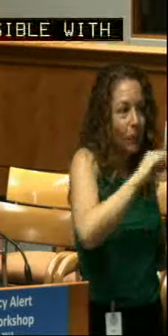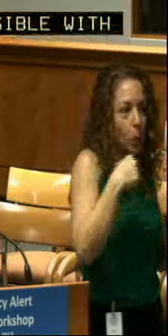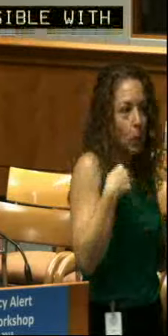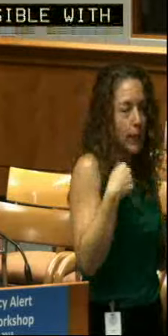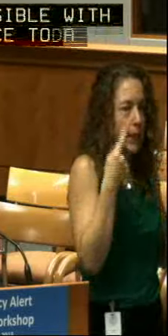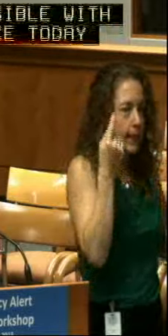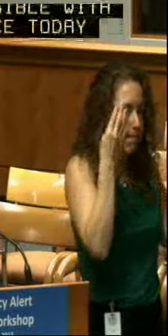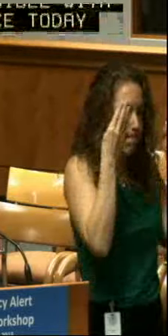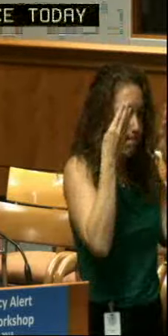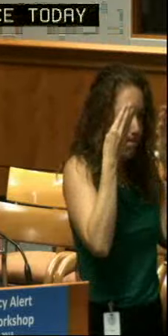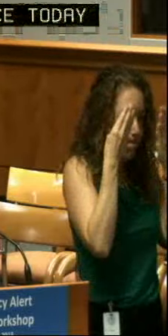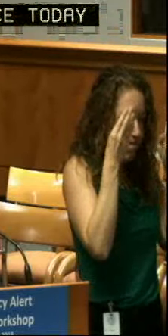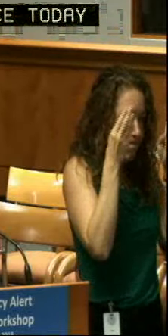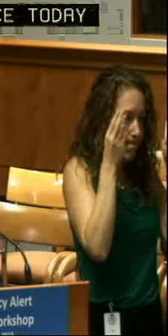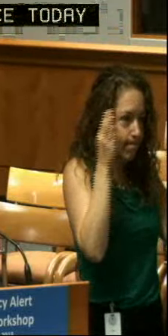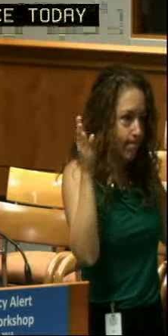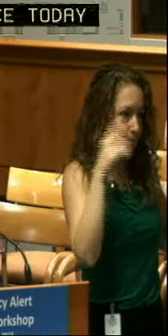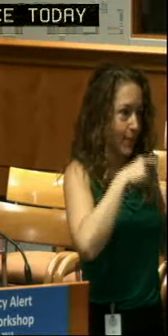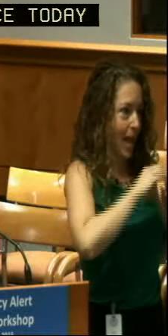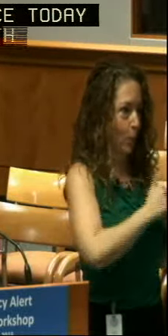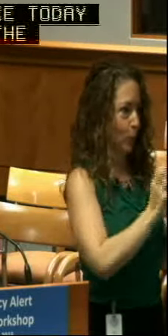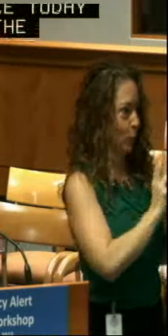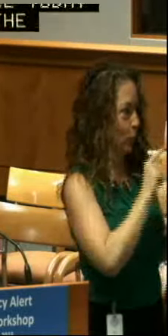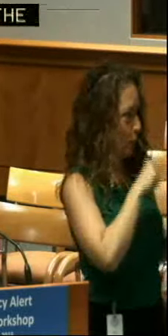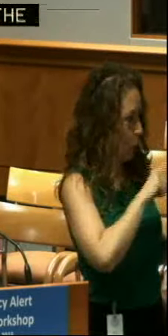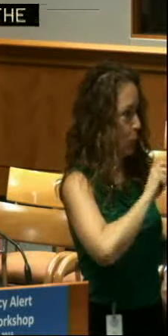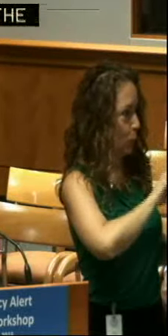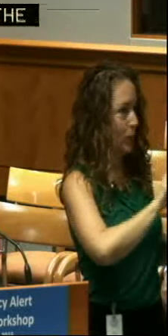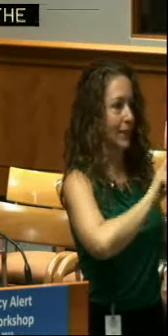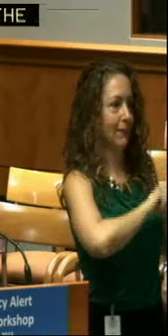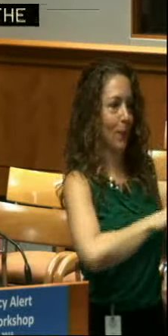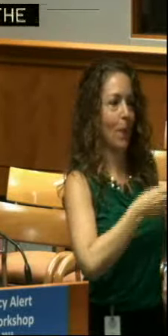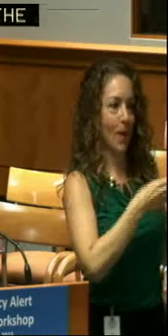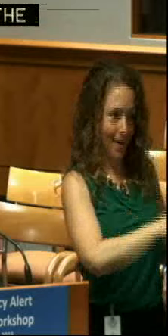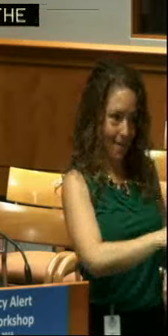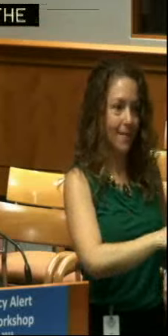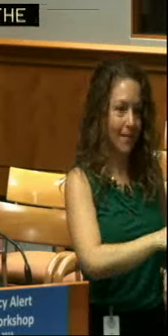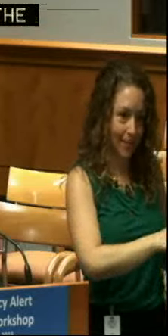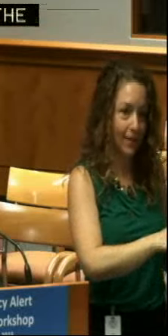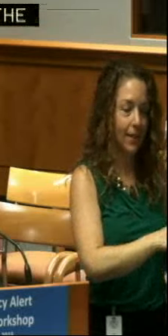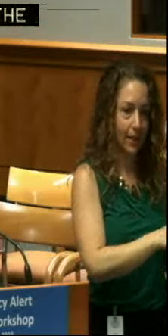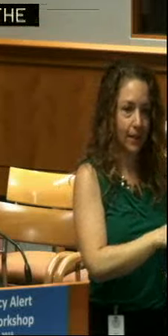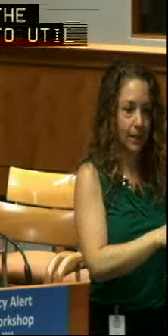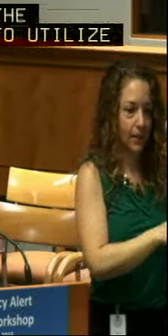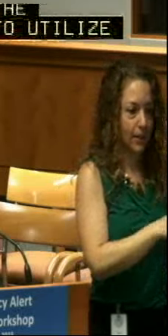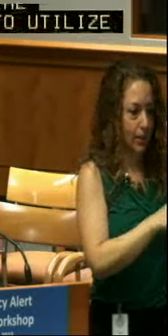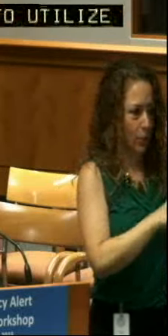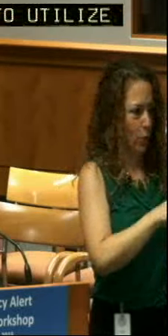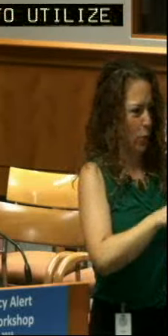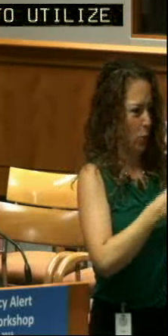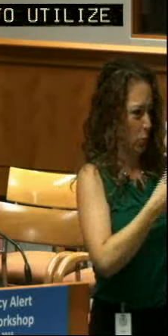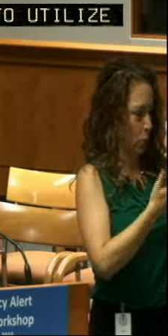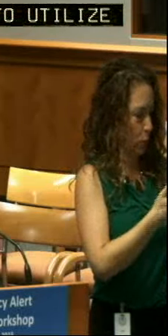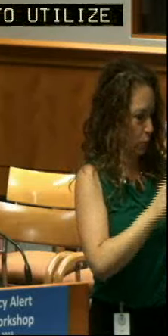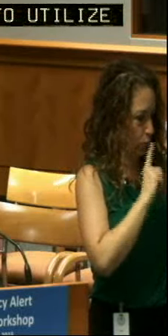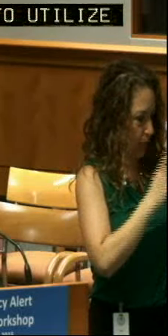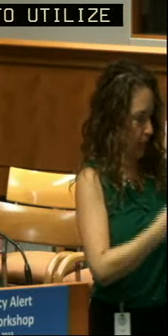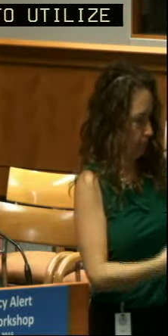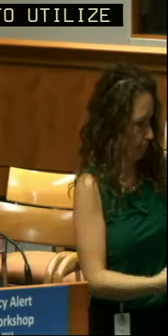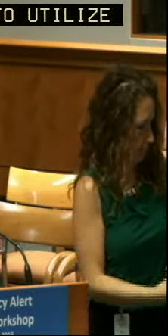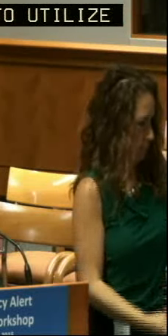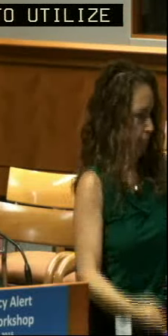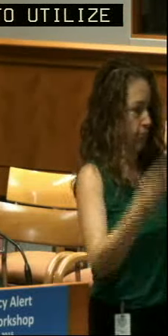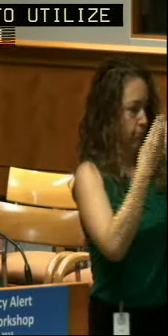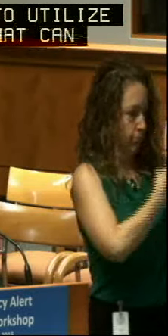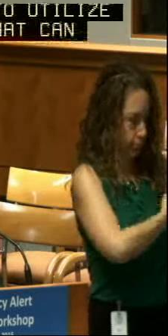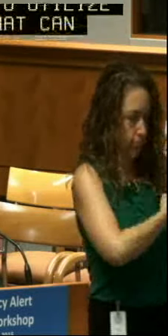imagination to begin to utilize those tools in ways that can dramatically improve the way